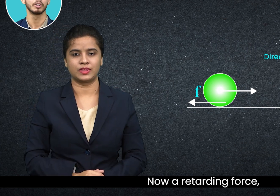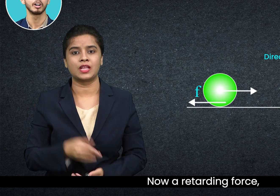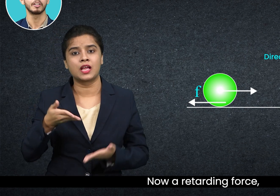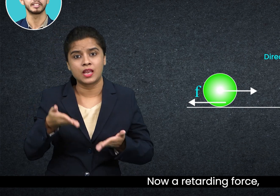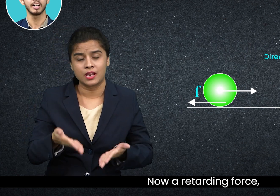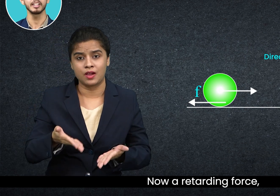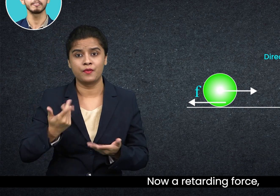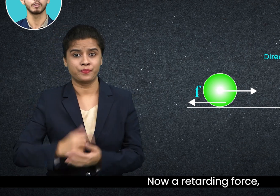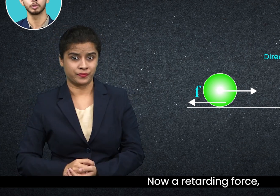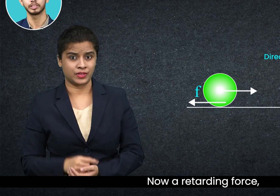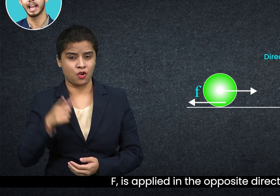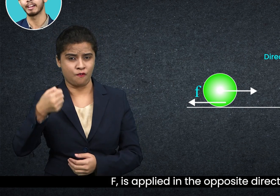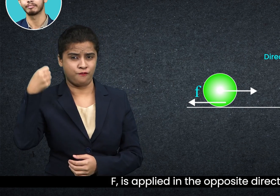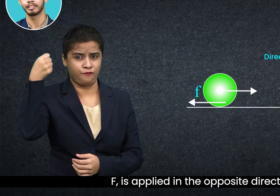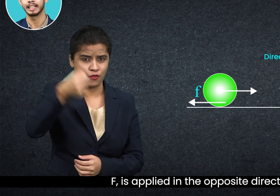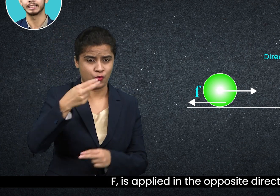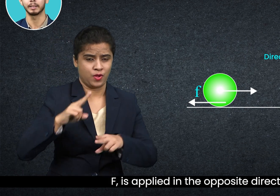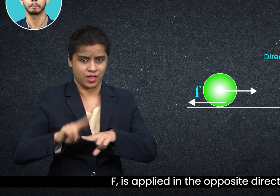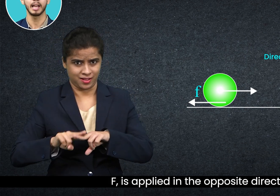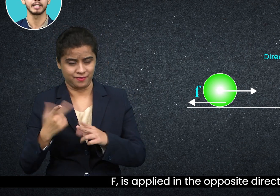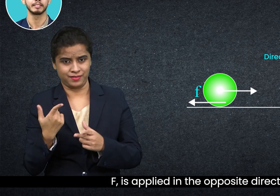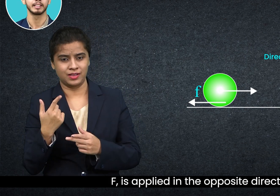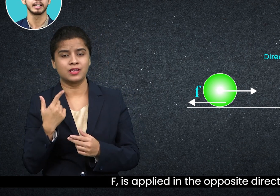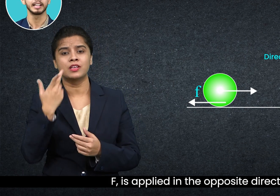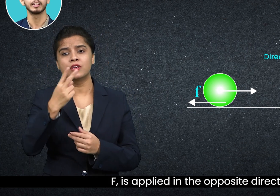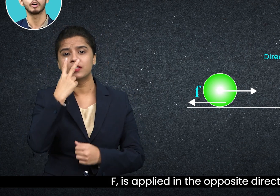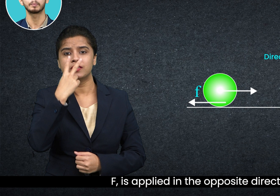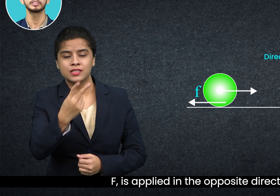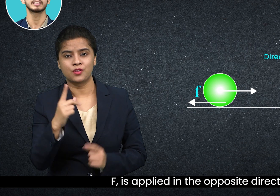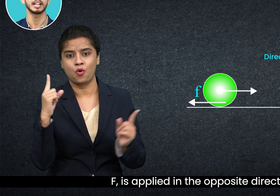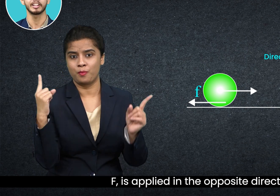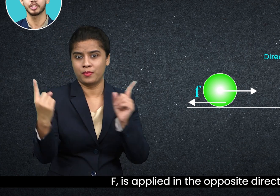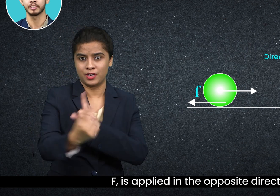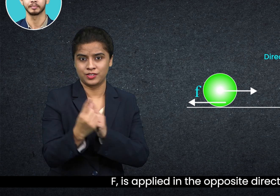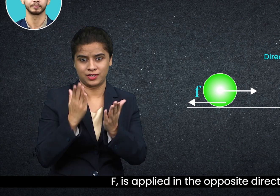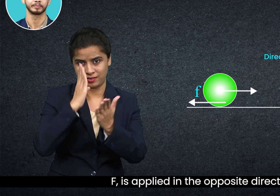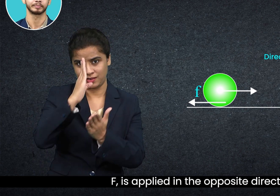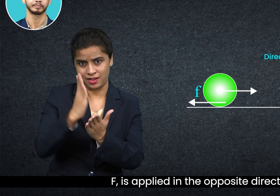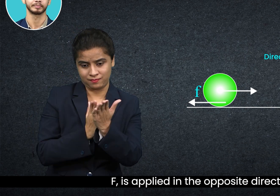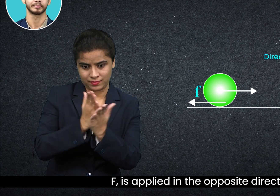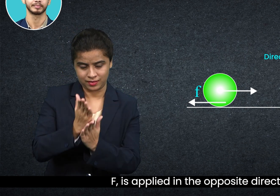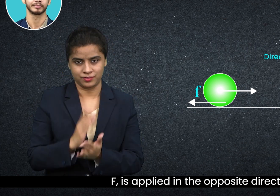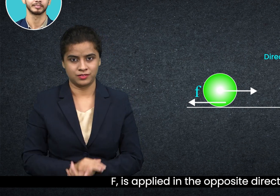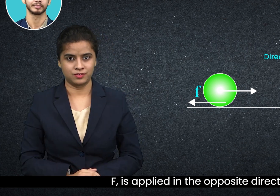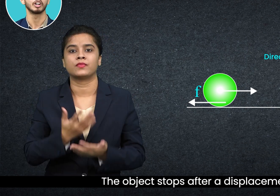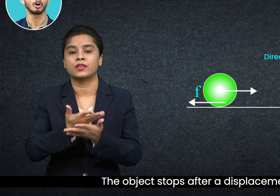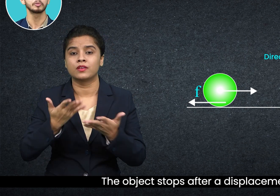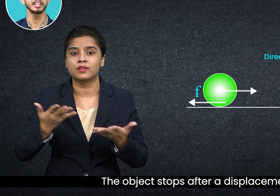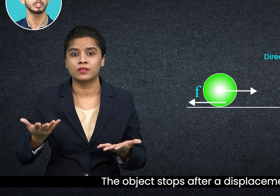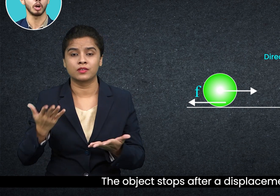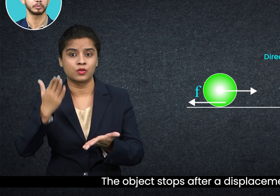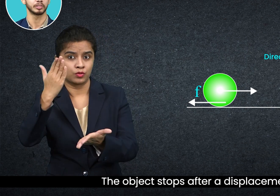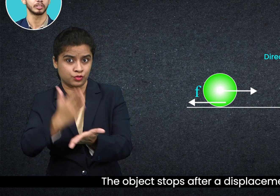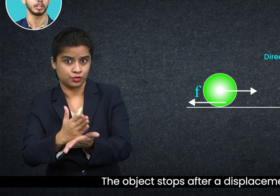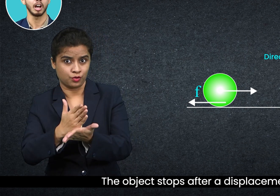Now, a retarding force F is applied in the opposite direction. The